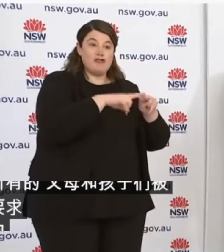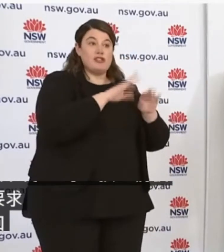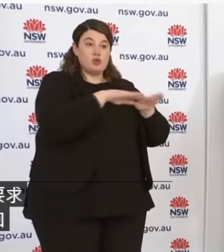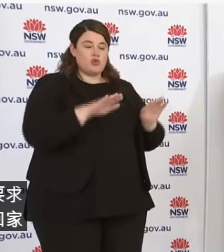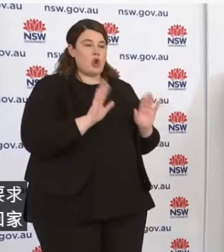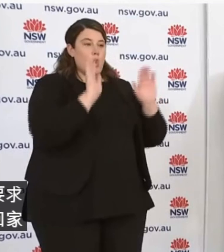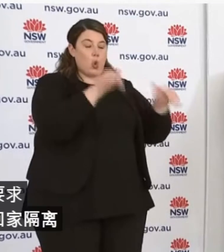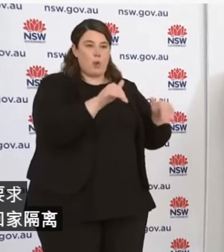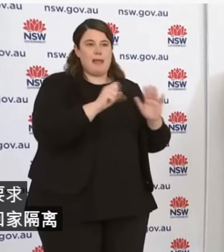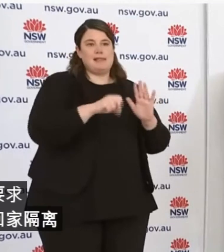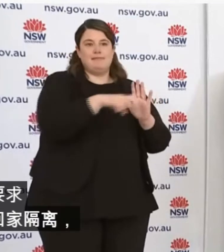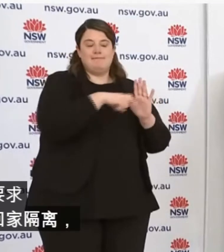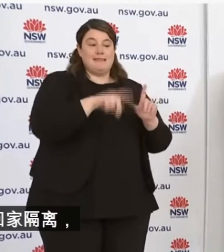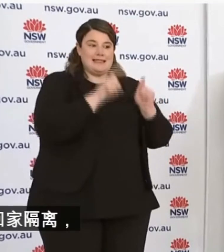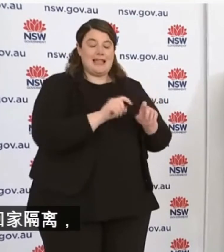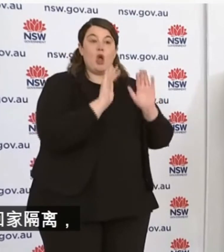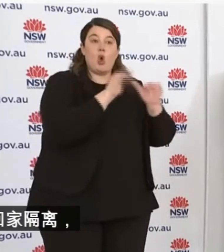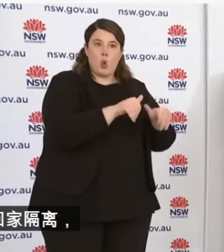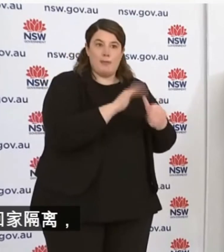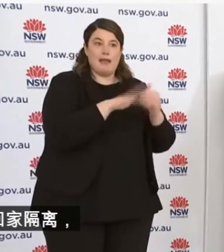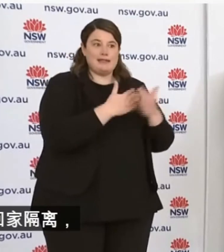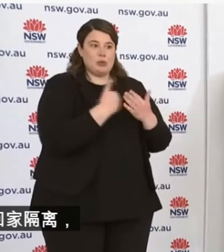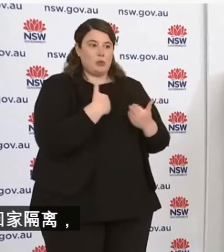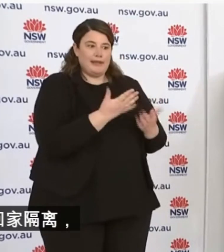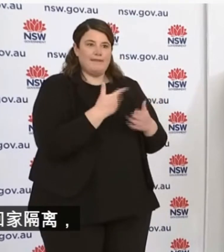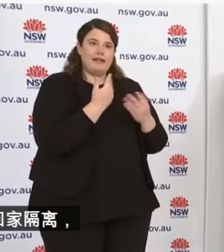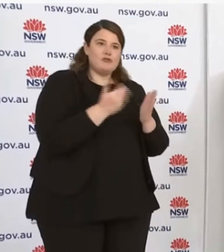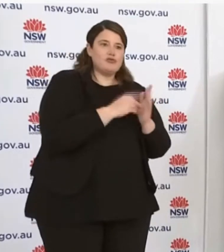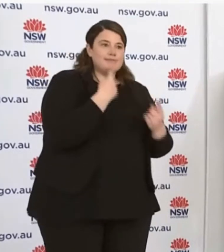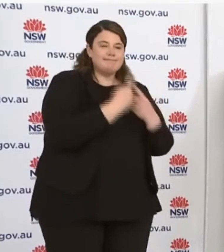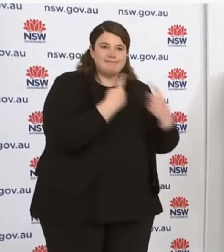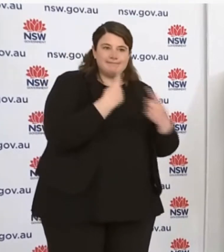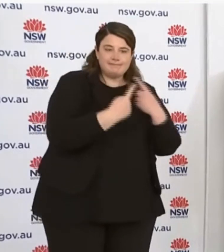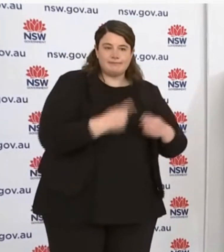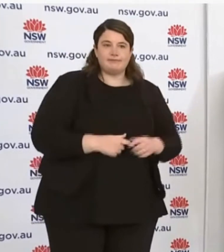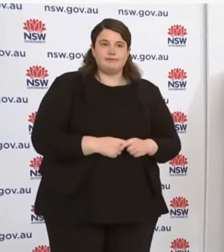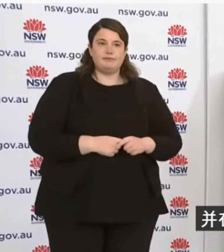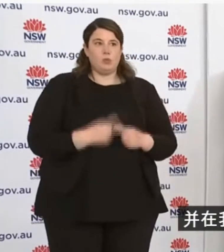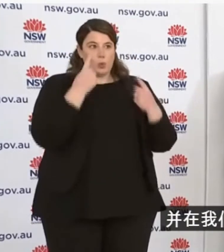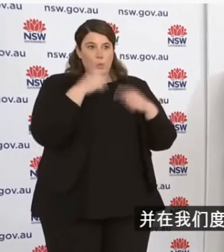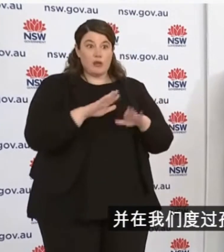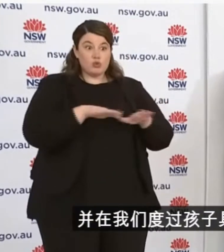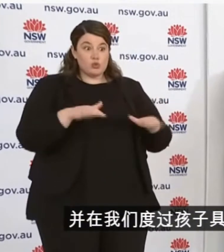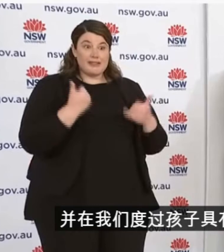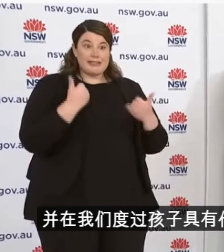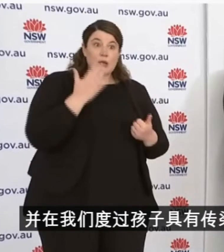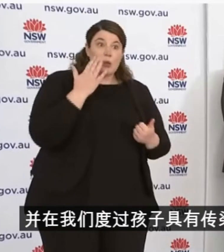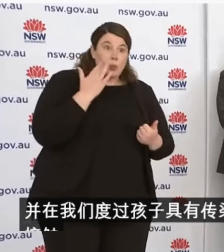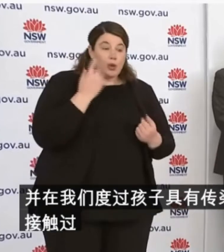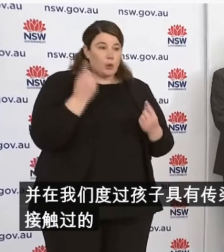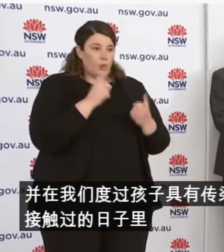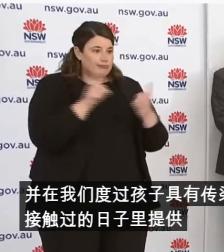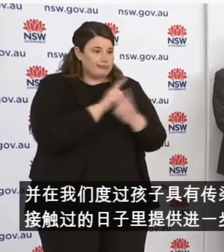home and isolate, and will provide further advice as we work through the days that the children were infectious and who they